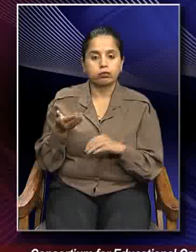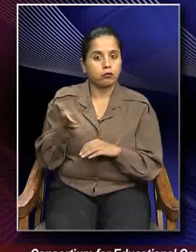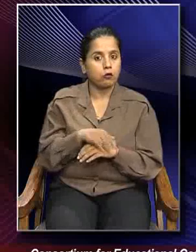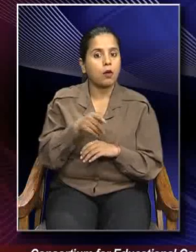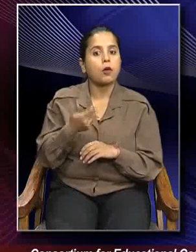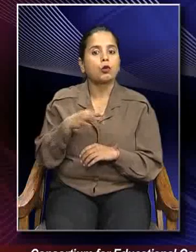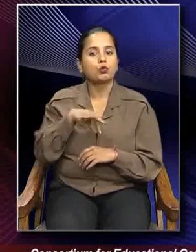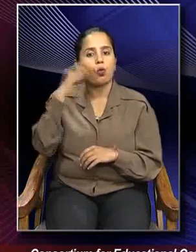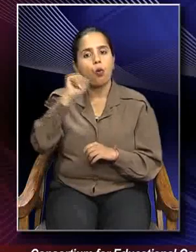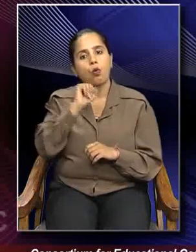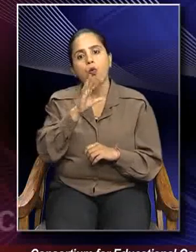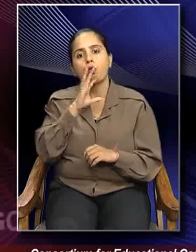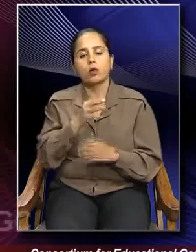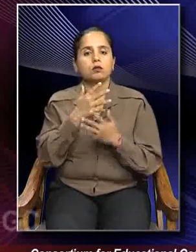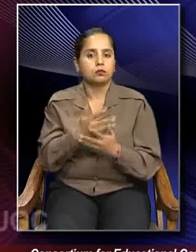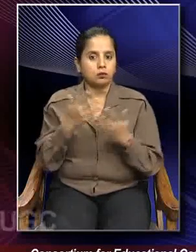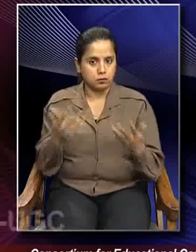soul substance.